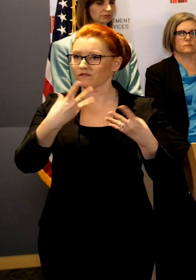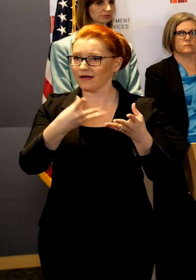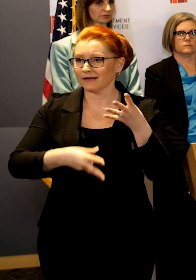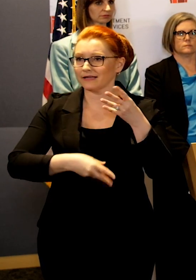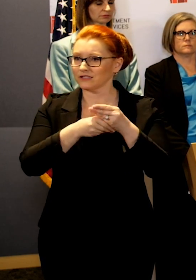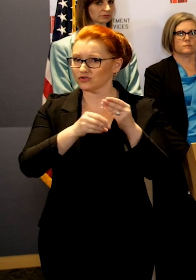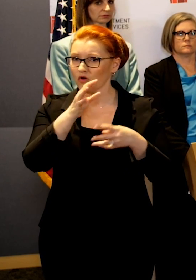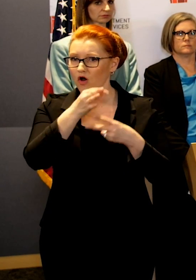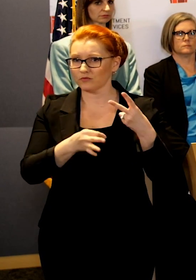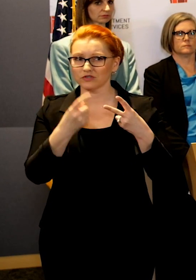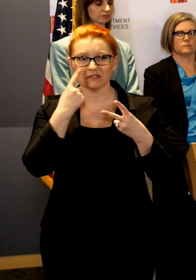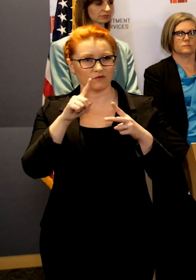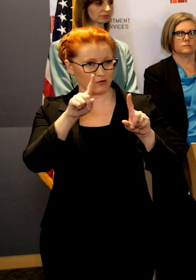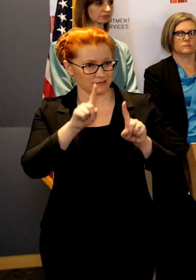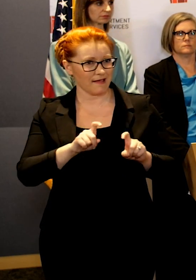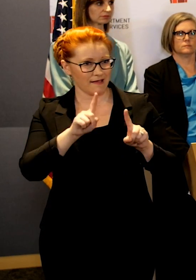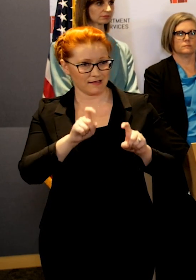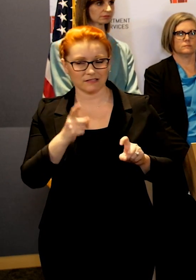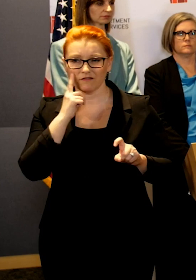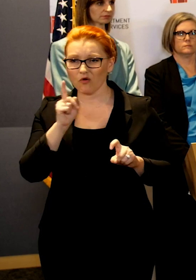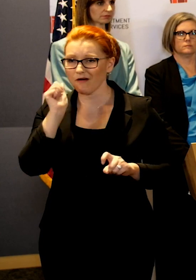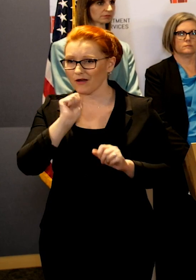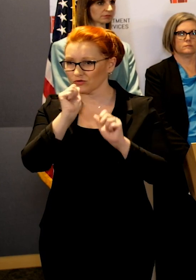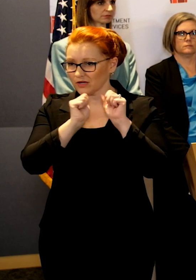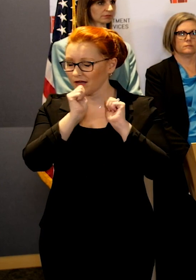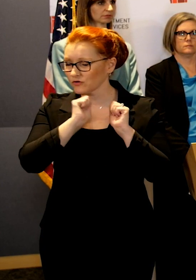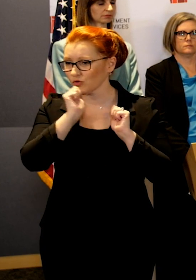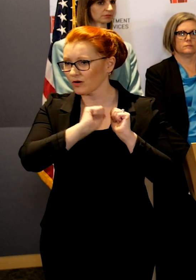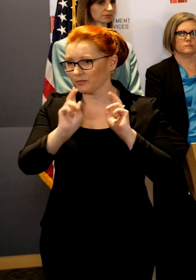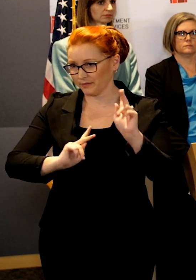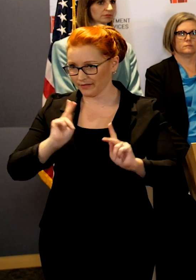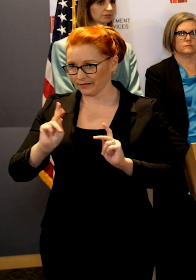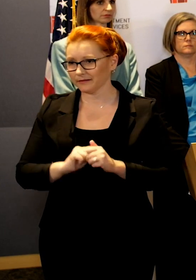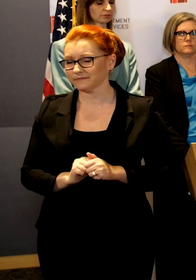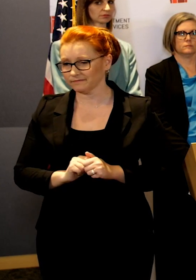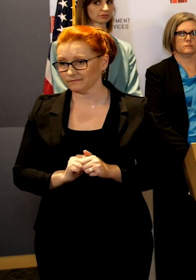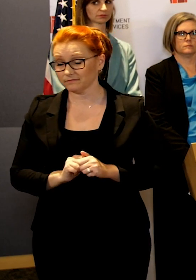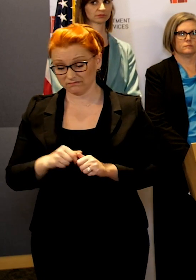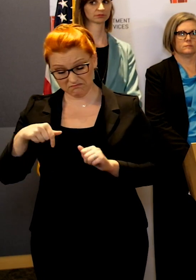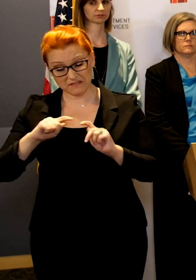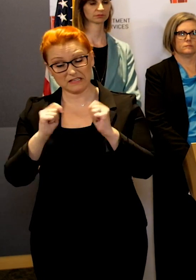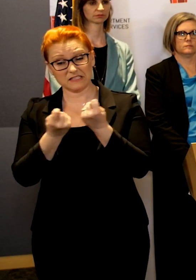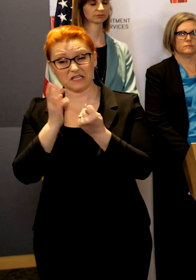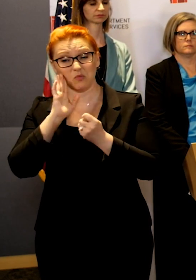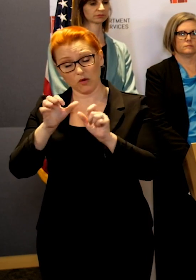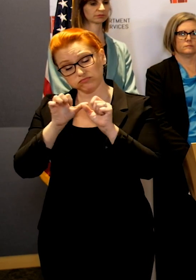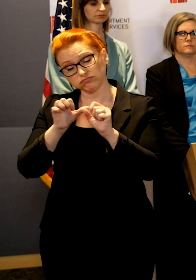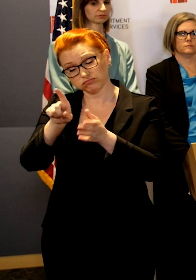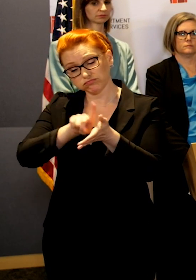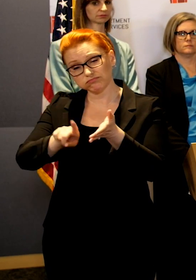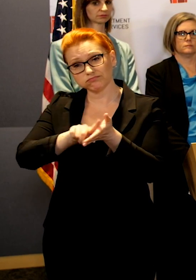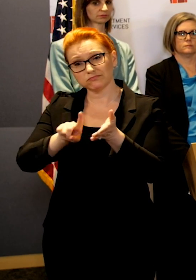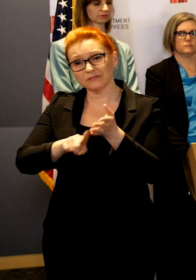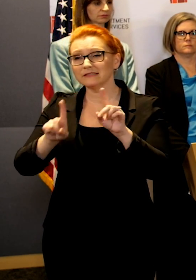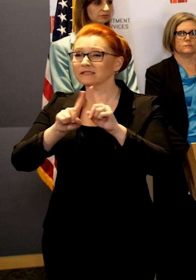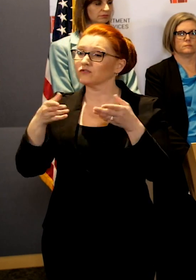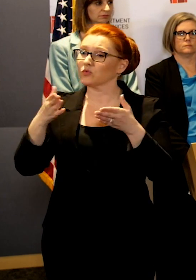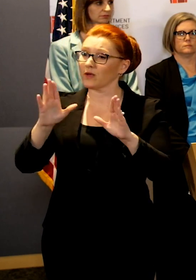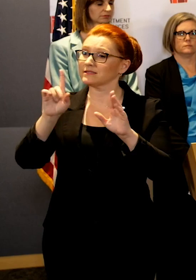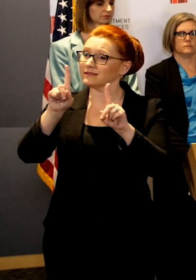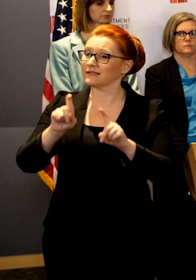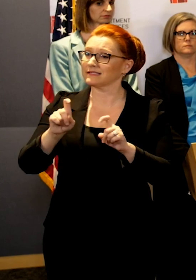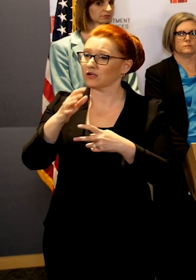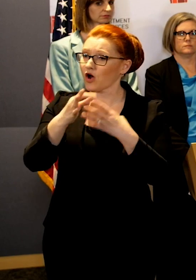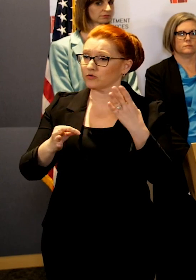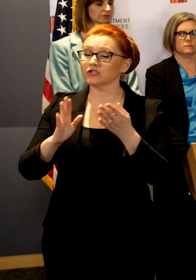additional options for testing for Arizonans. Our team will continue to explore ways that additional testing options are